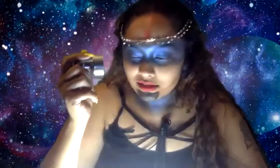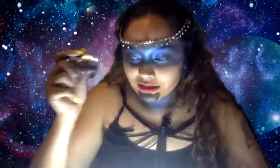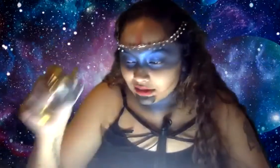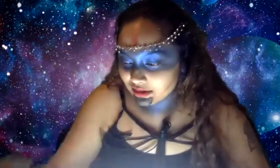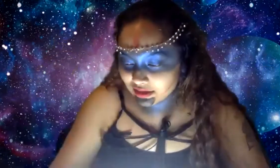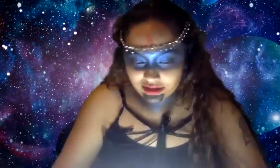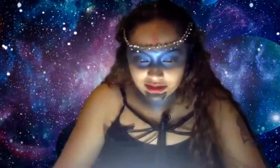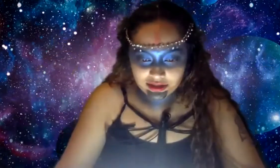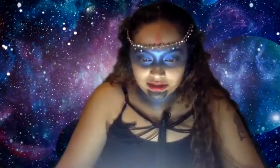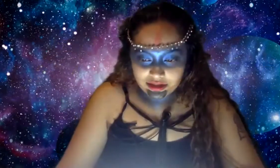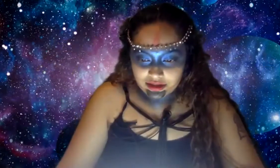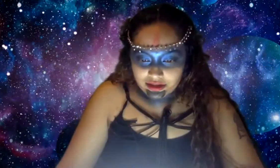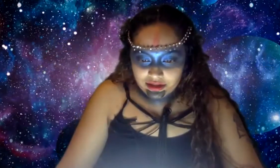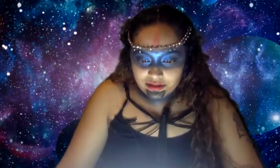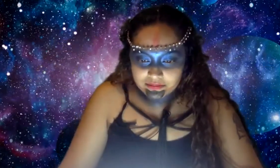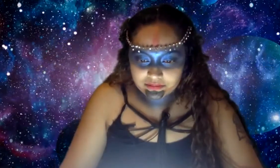more hearing aids.